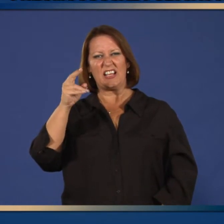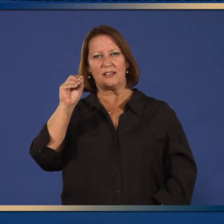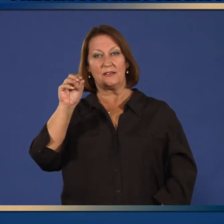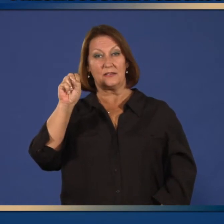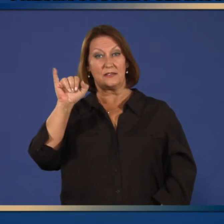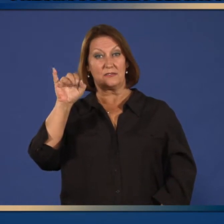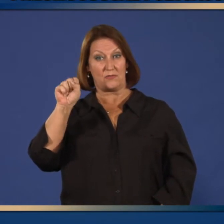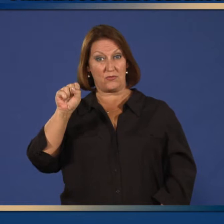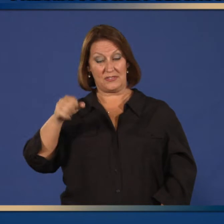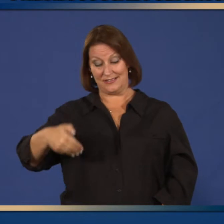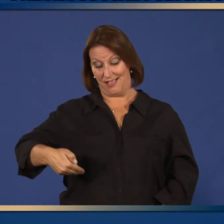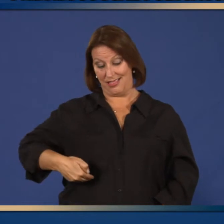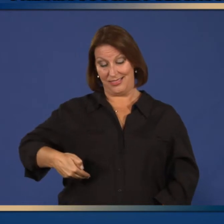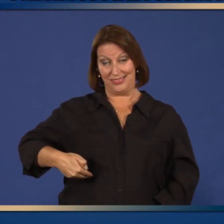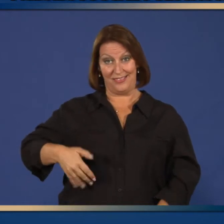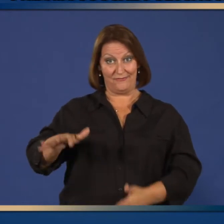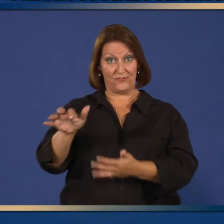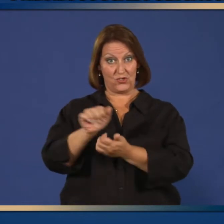alcoholism,